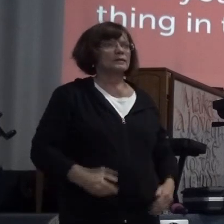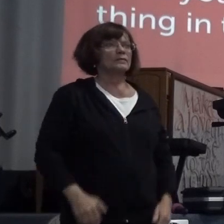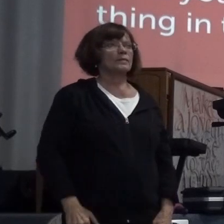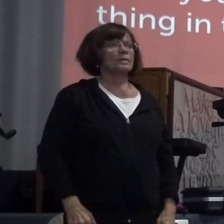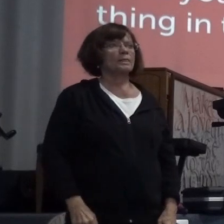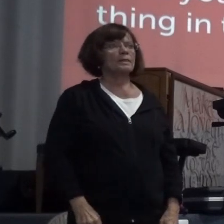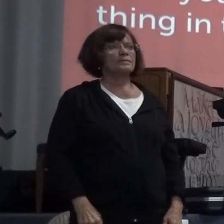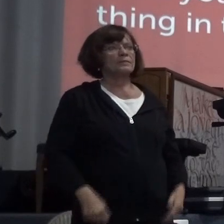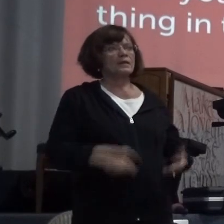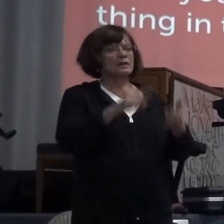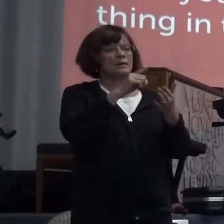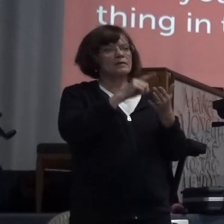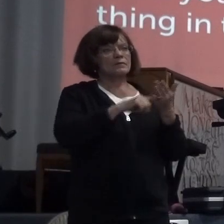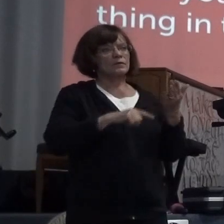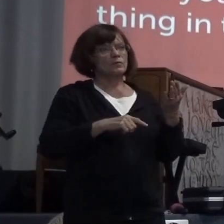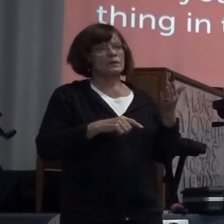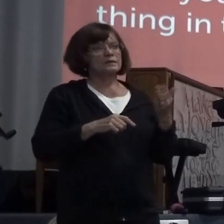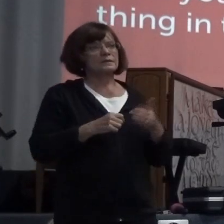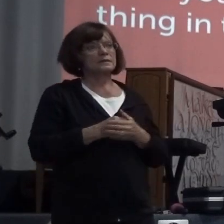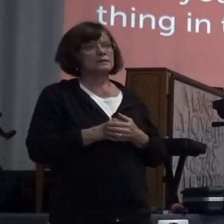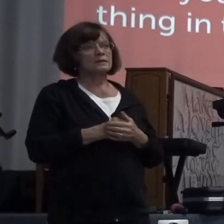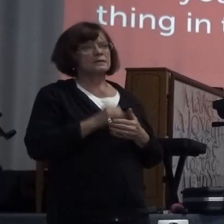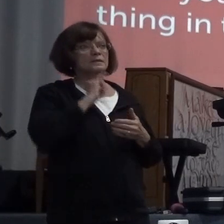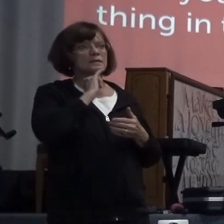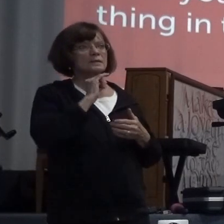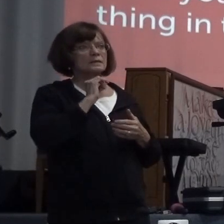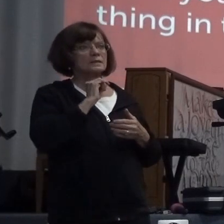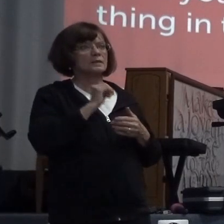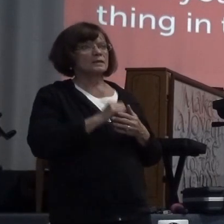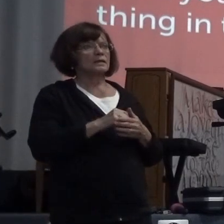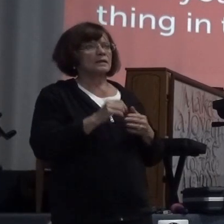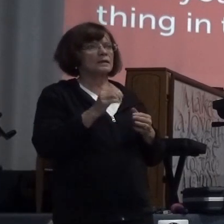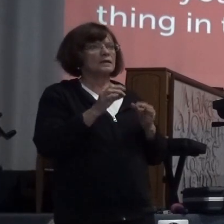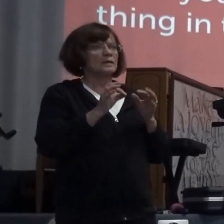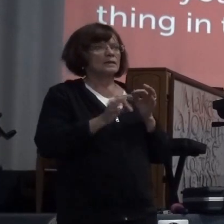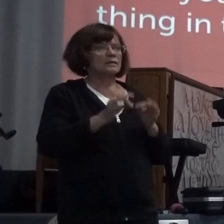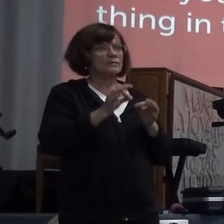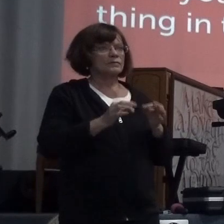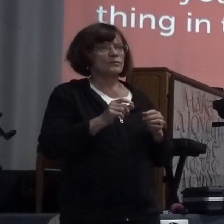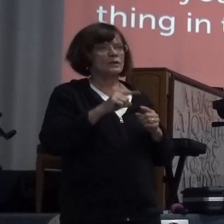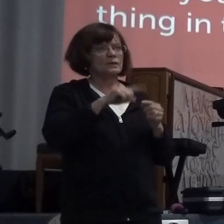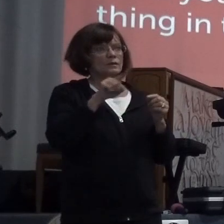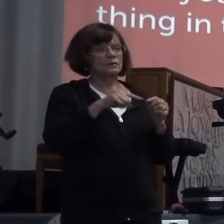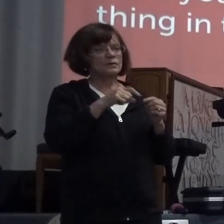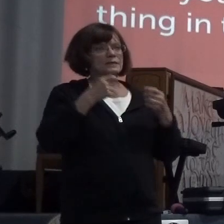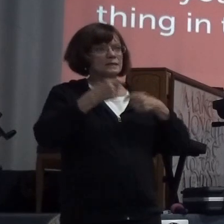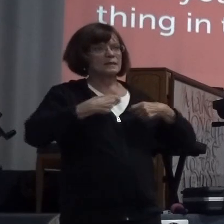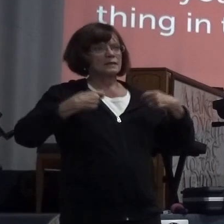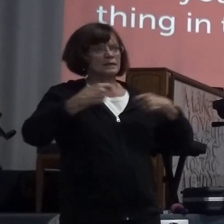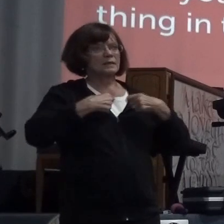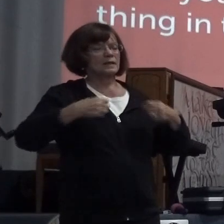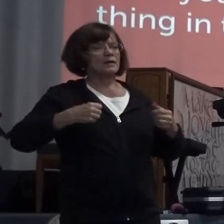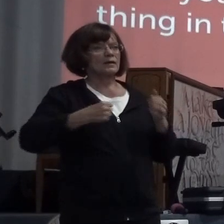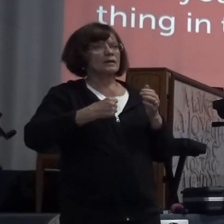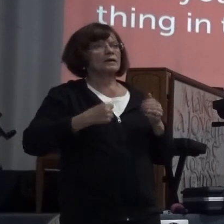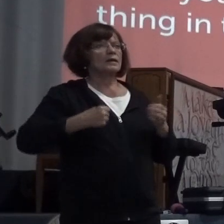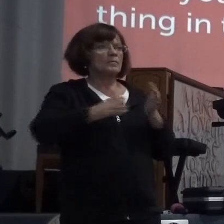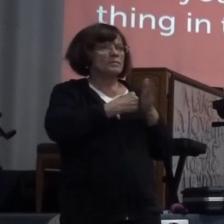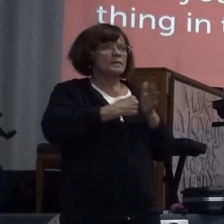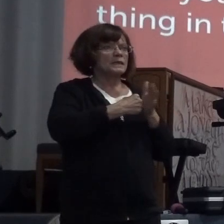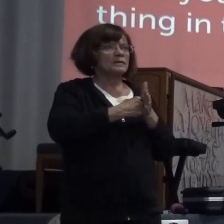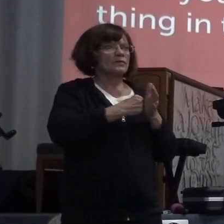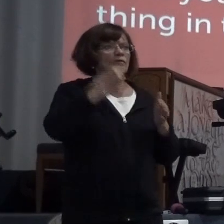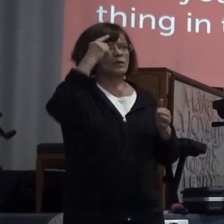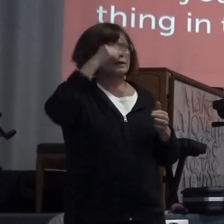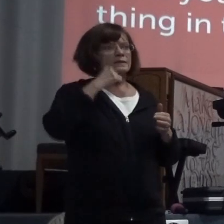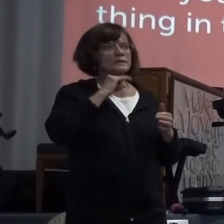For what credit is it if, when you sin and are beaten for it, you endure? But if when you do good and suffer for it and you